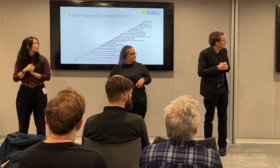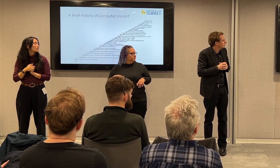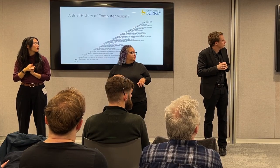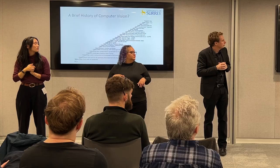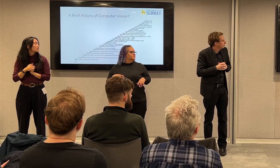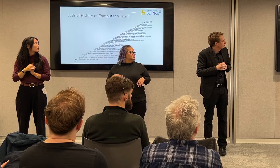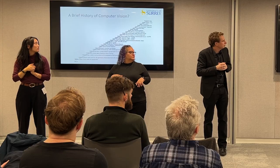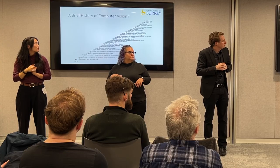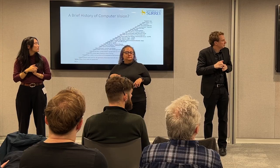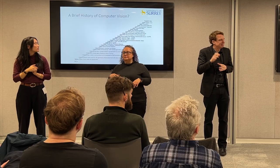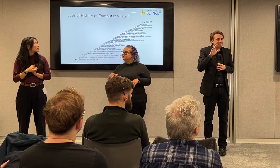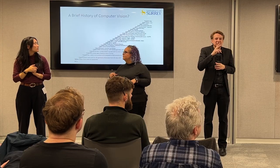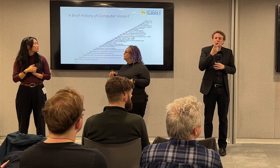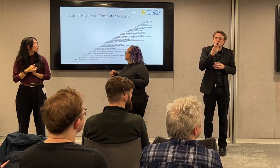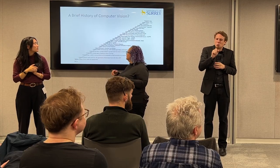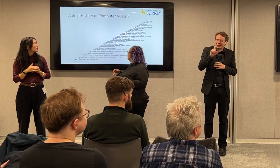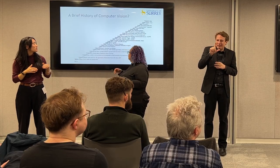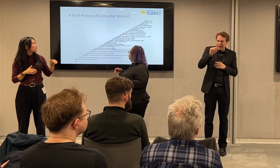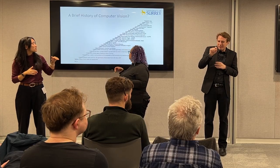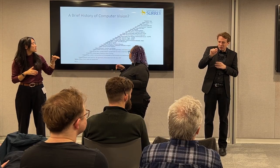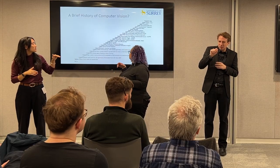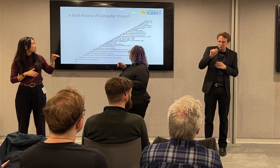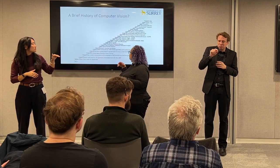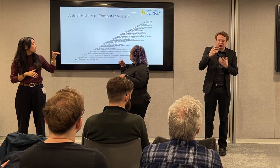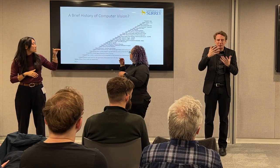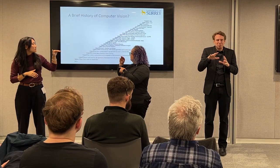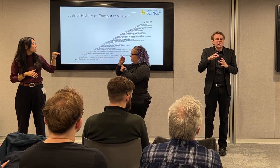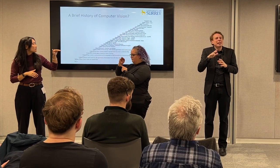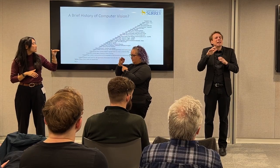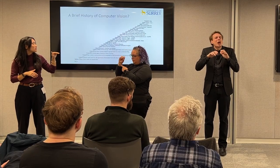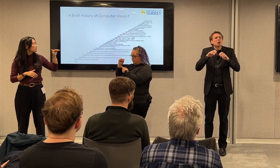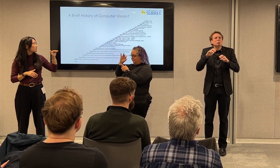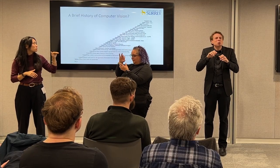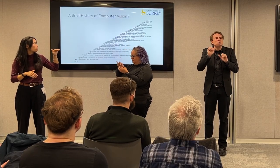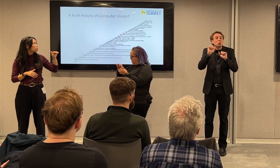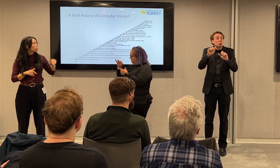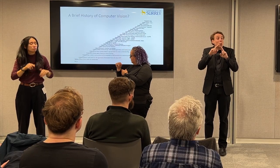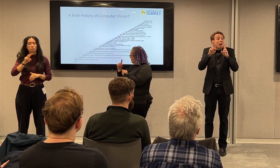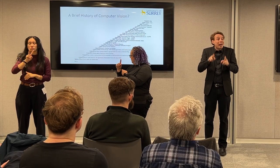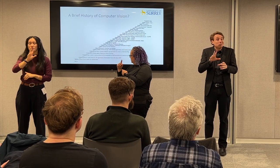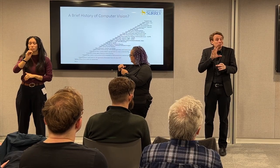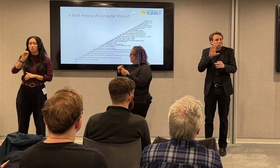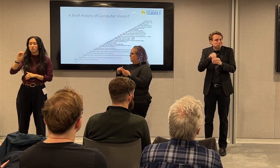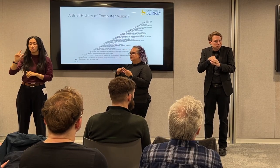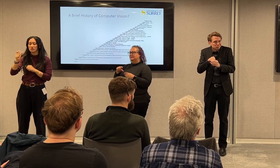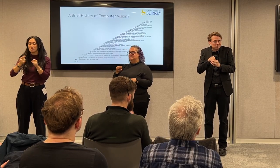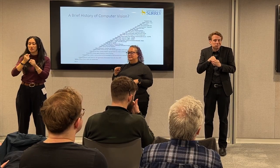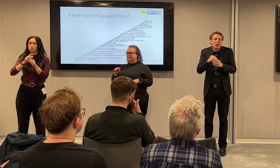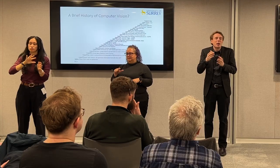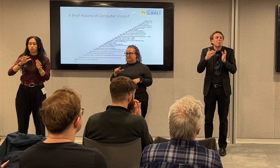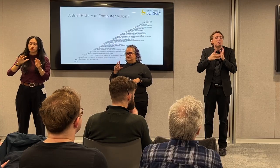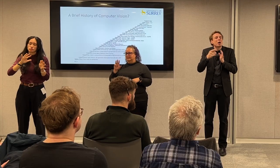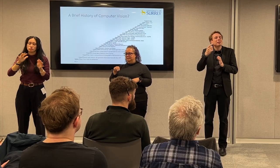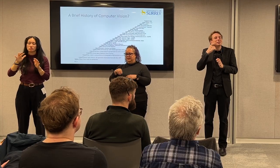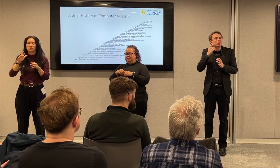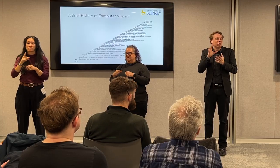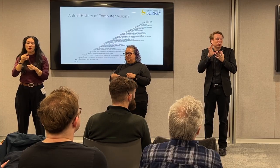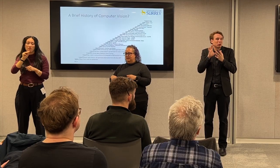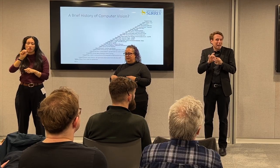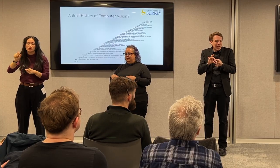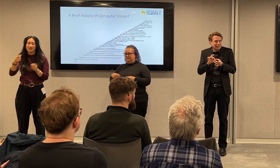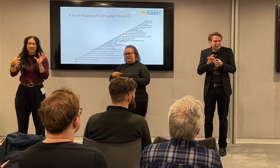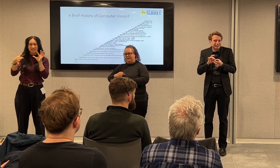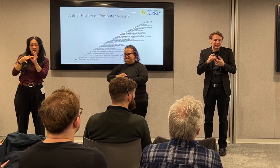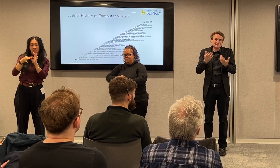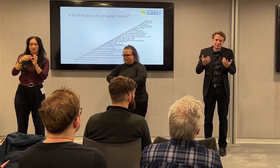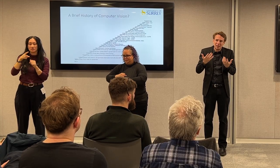vision entered the living room with things like the Microsoft Kinect, slamming a vacuum cleaner. So that was great. Actually, computer vision started to